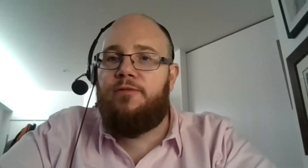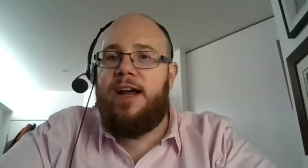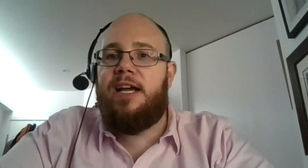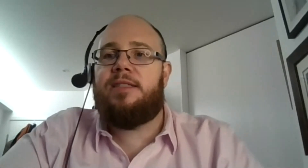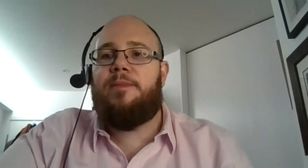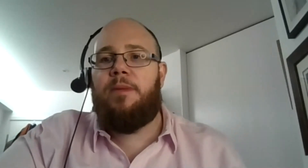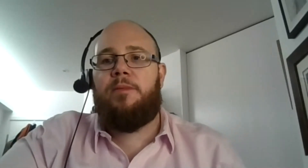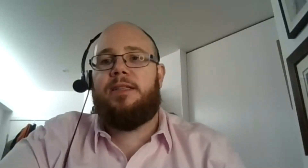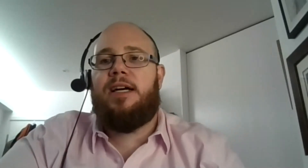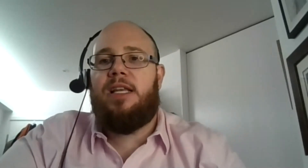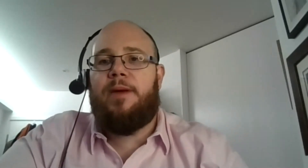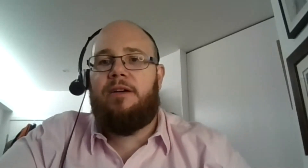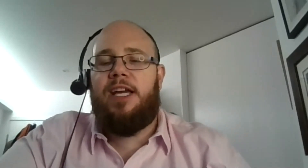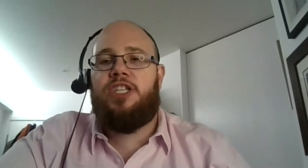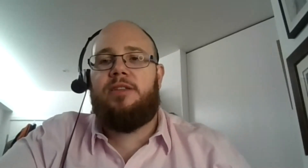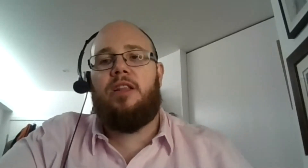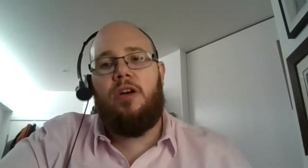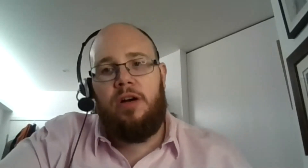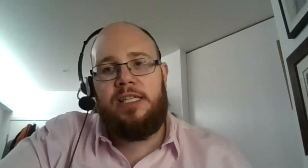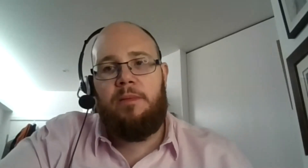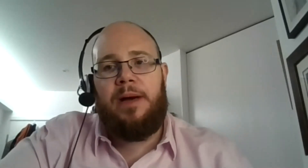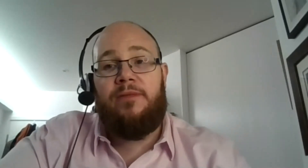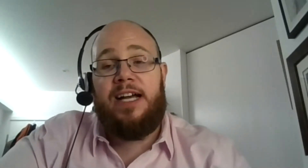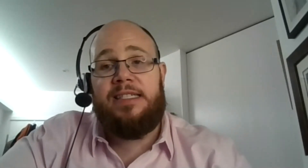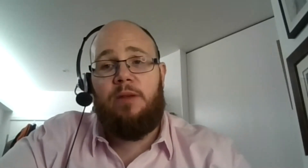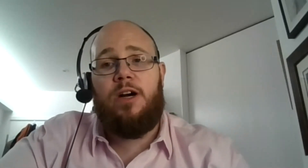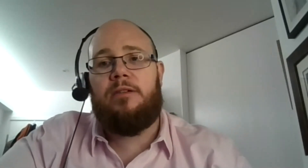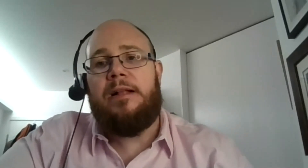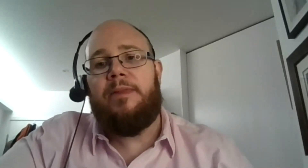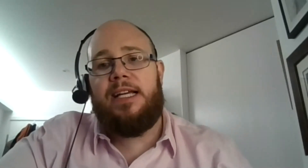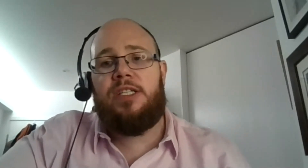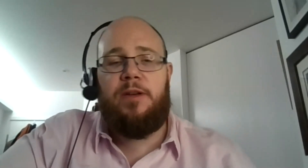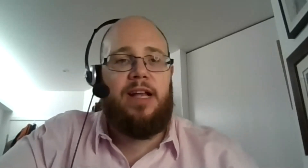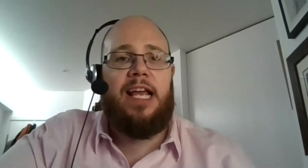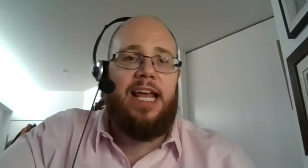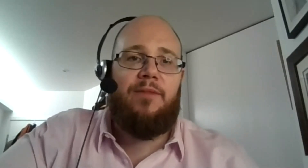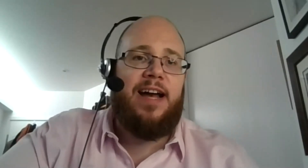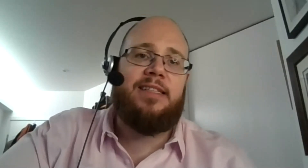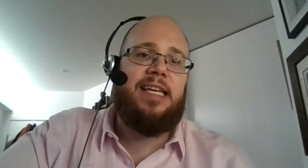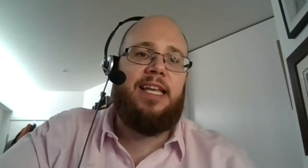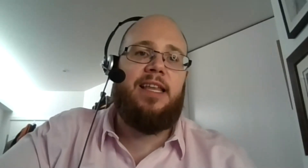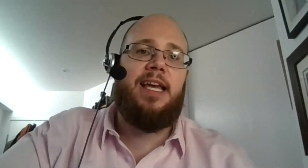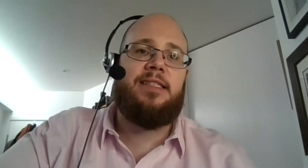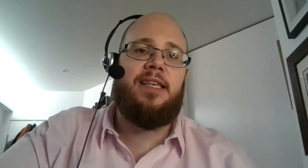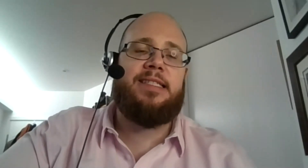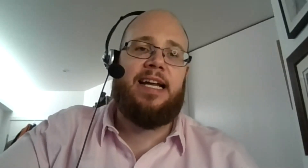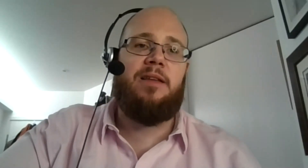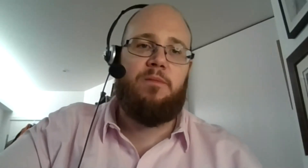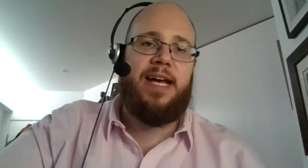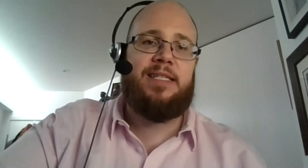Fred asked about people concerned about issues in the longer term about the vaccine. Well, let's just be really clear. Vaccine is the second best